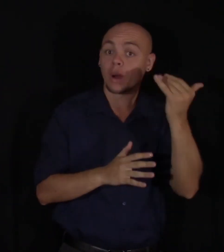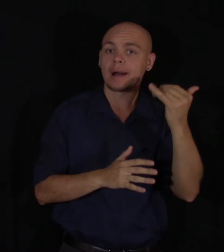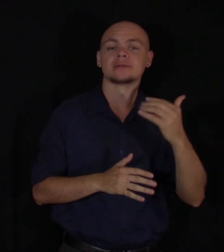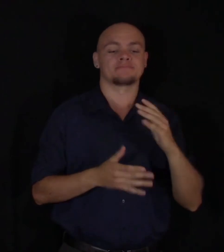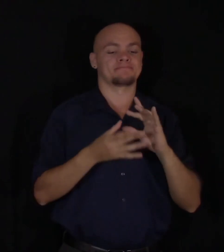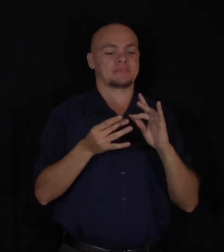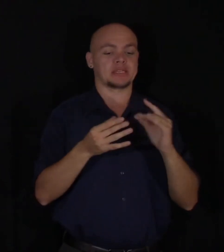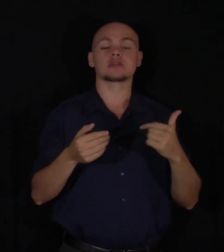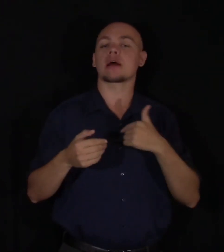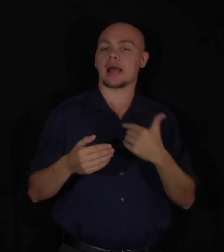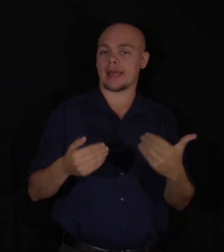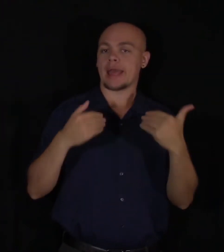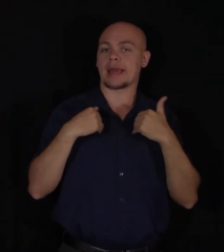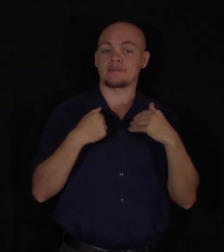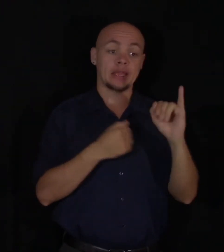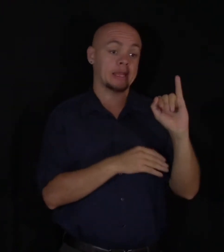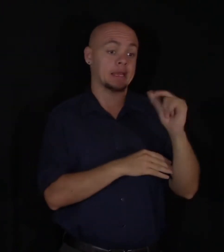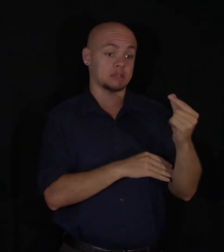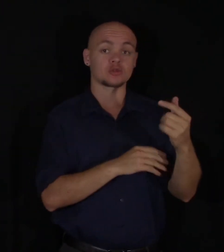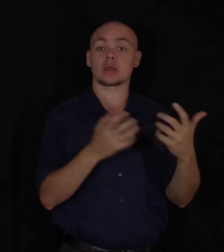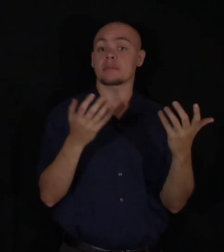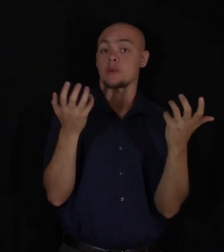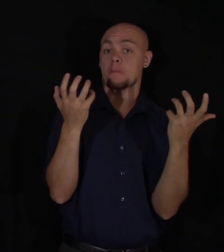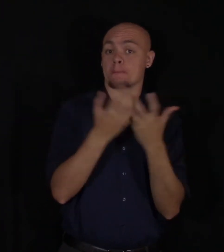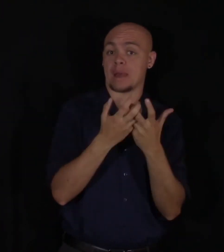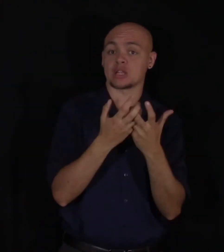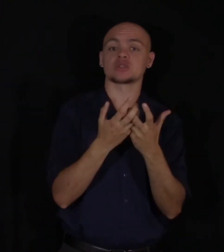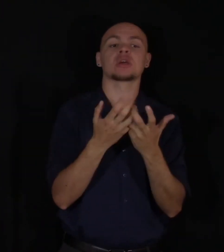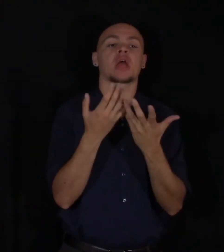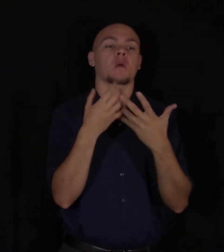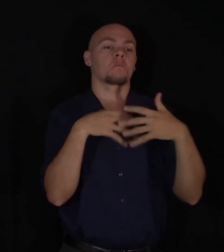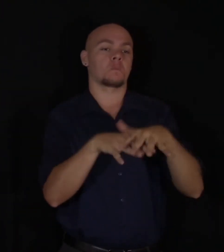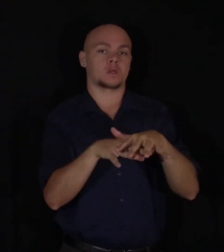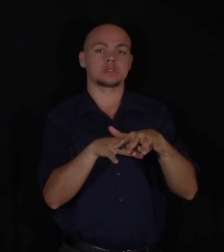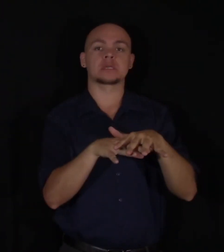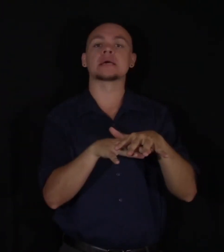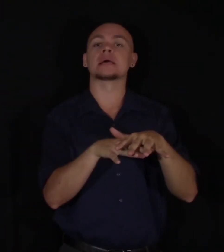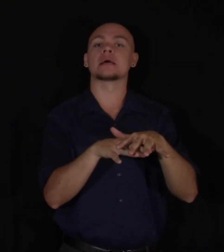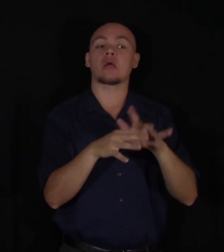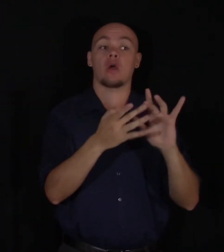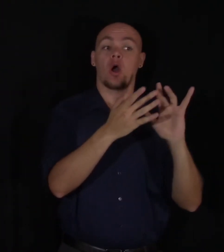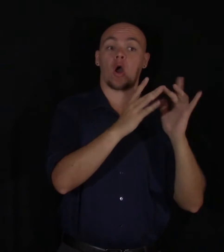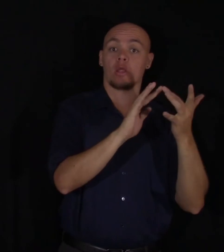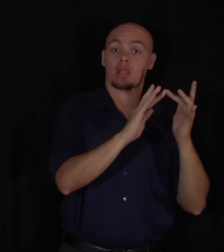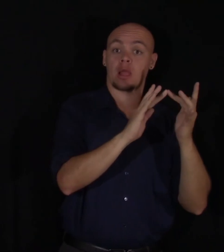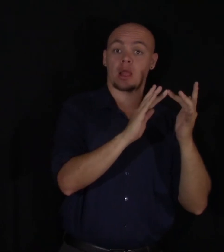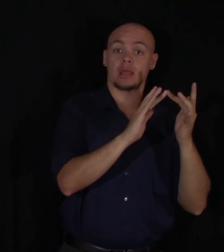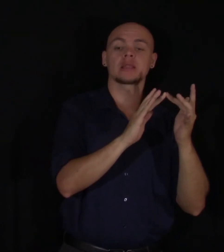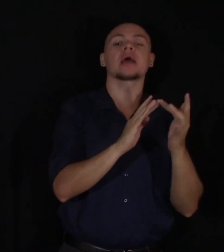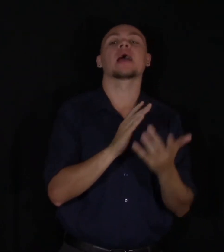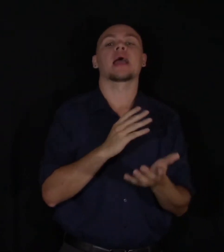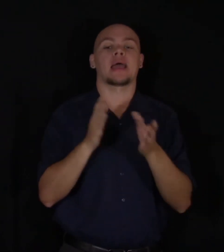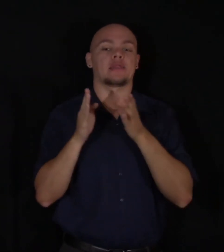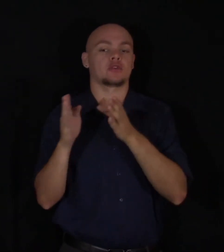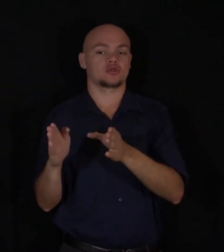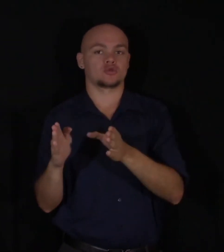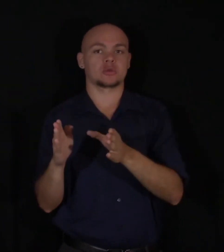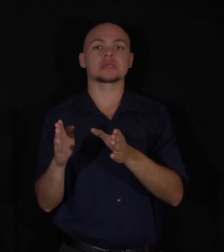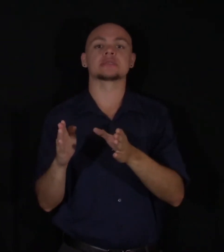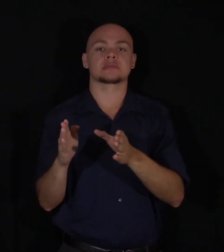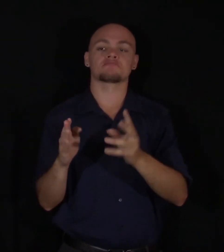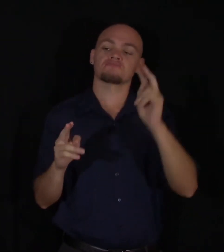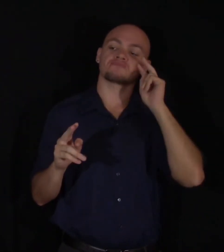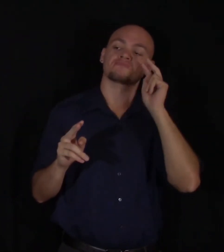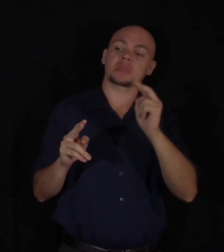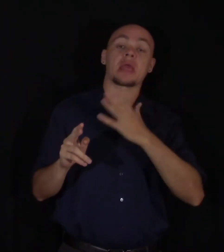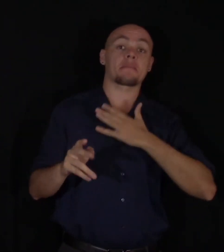I created an Instagram to match and merge the physical streets with folks potentially interacting with my posters, therefore accomplishing